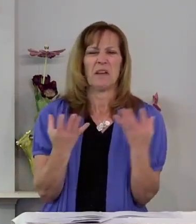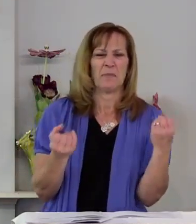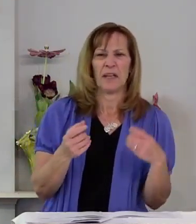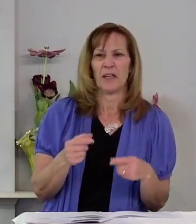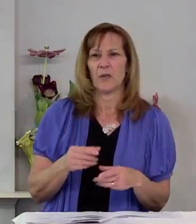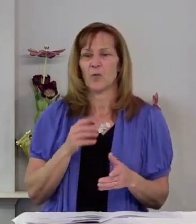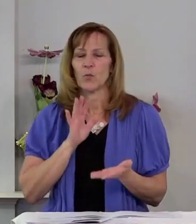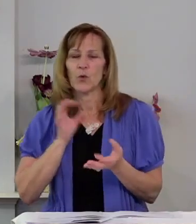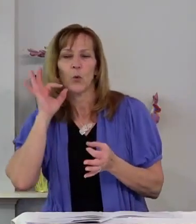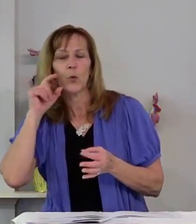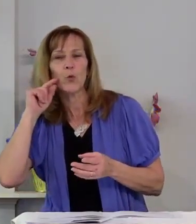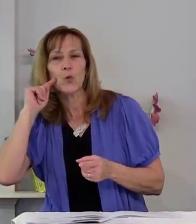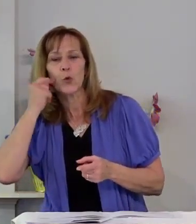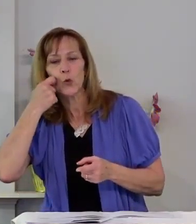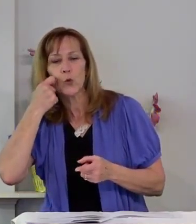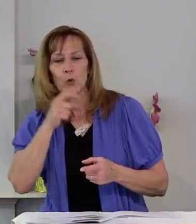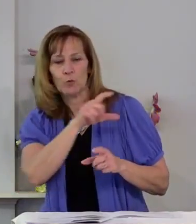them.